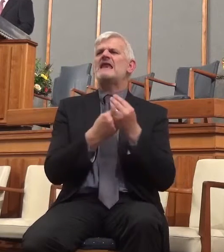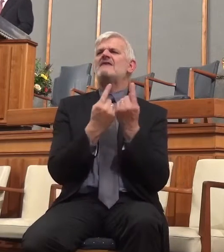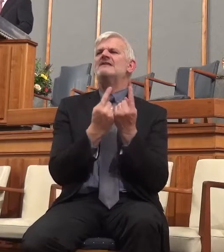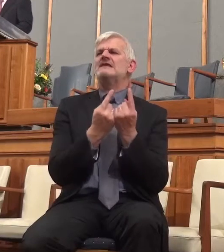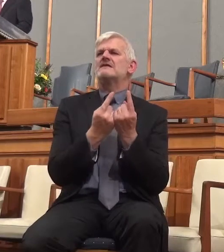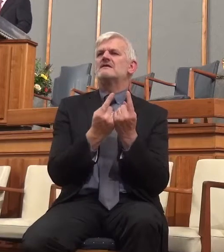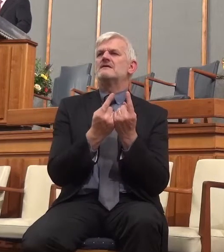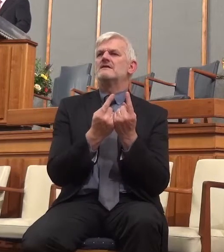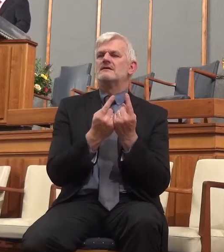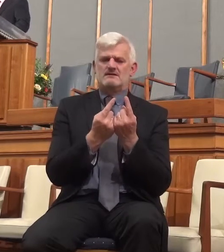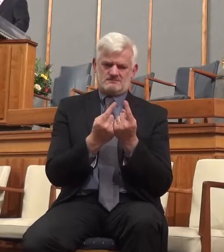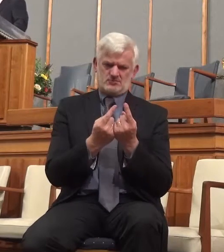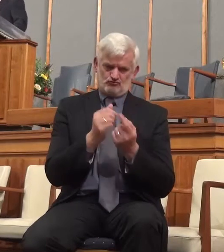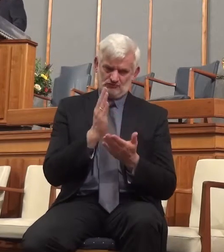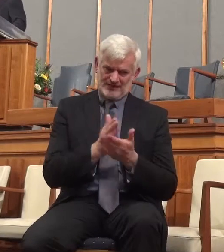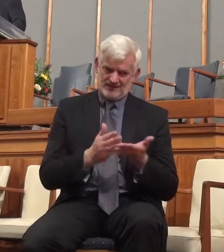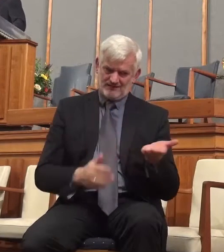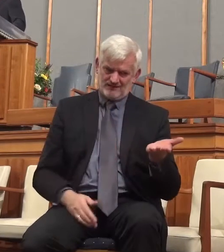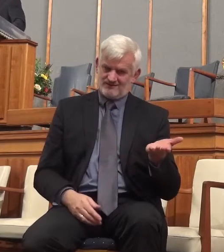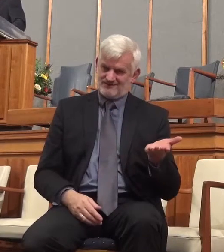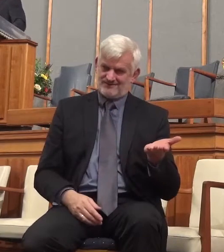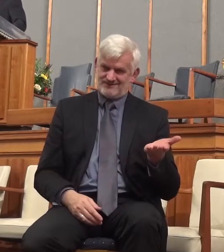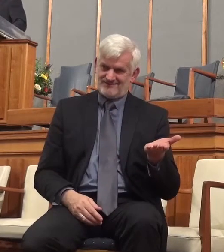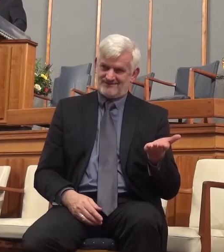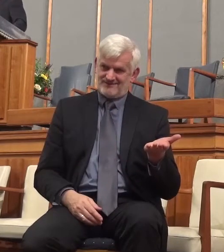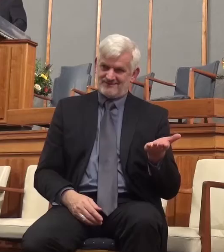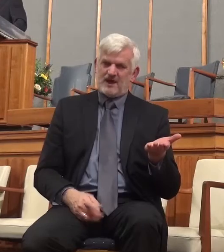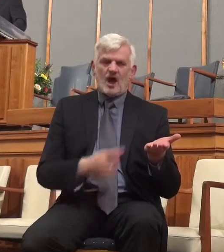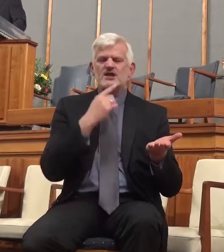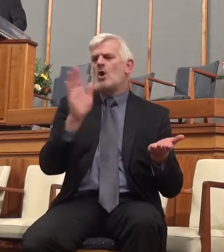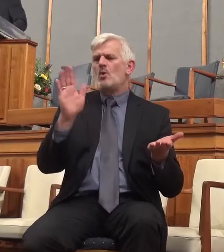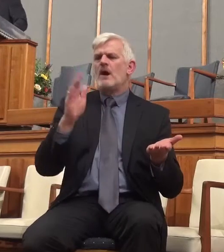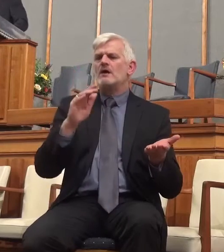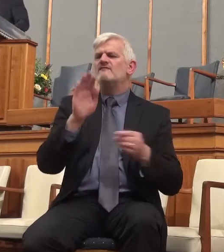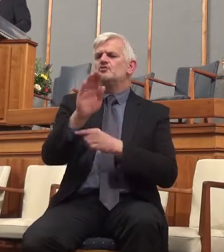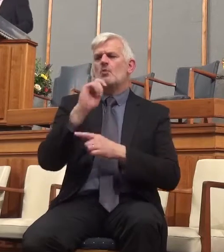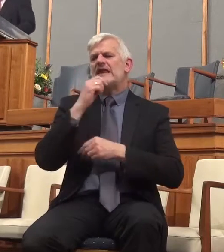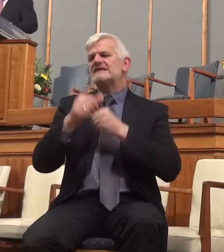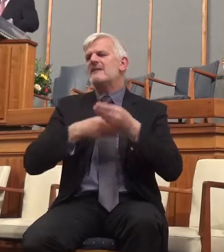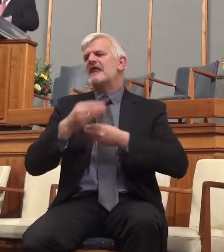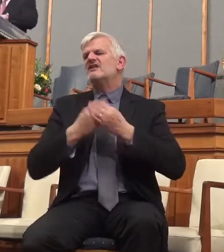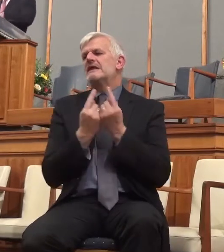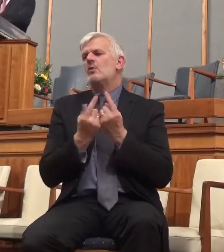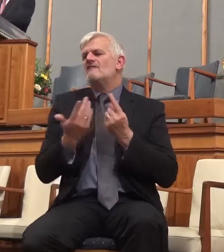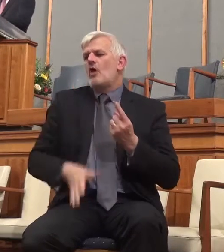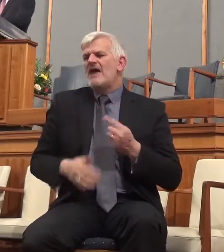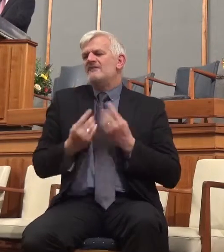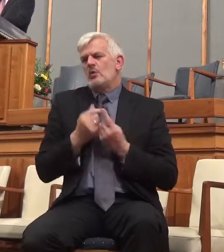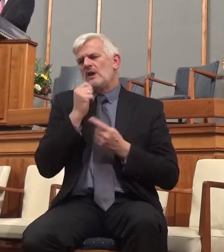can't explain everything. But one day it's hoped that we'll be able to explain everything. Origins, the